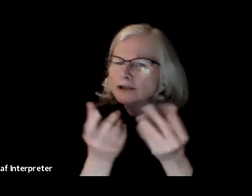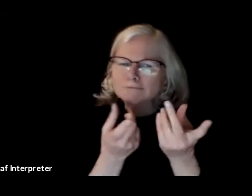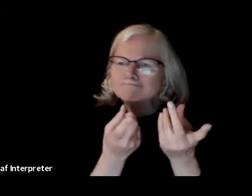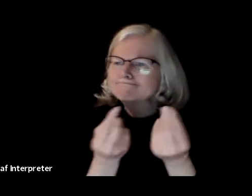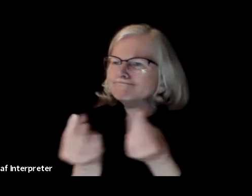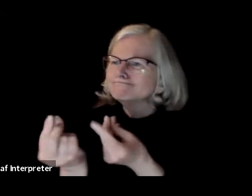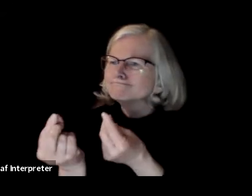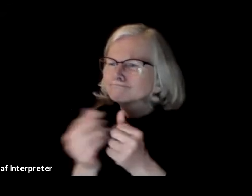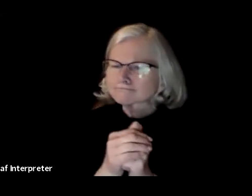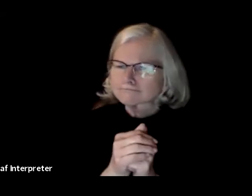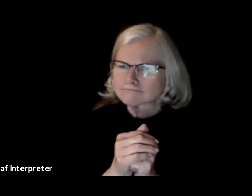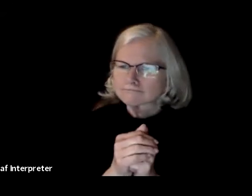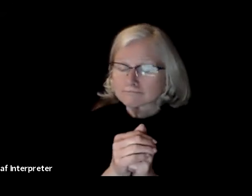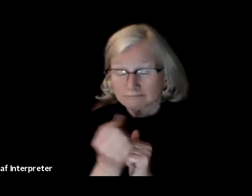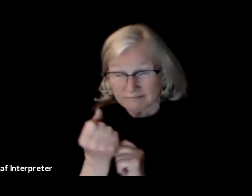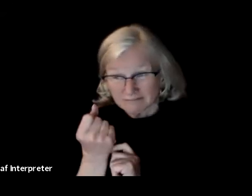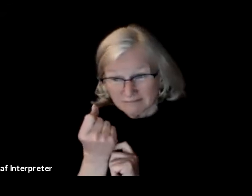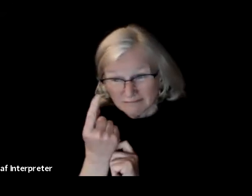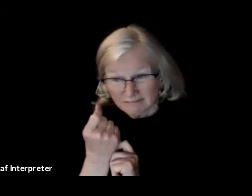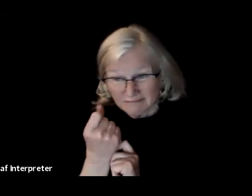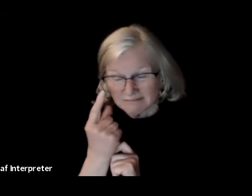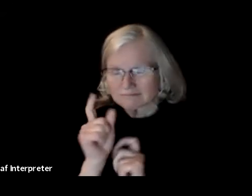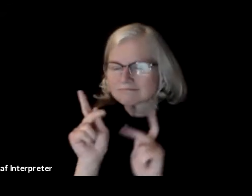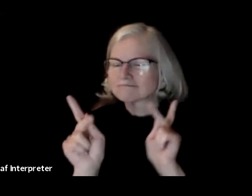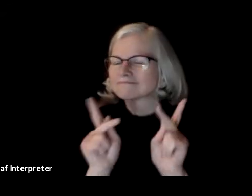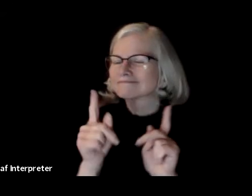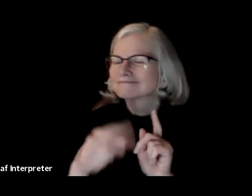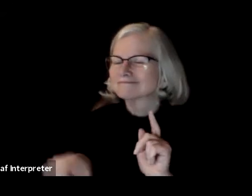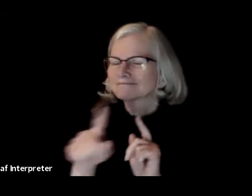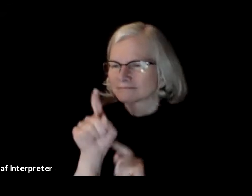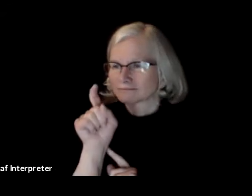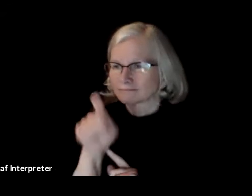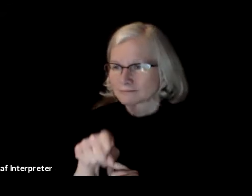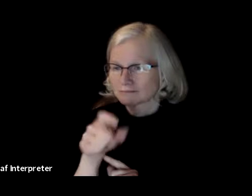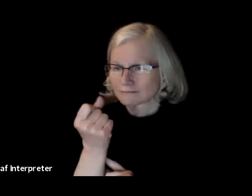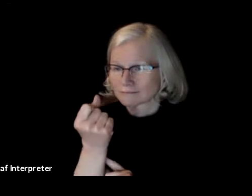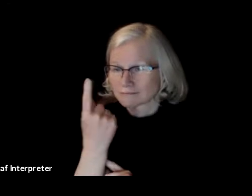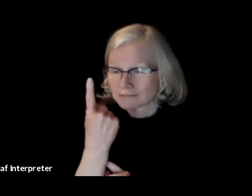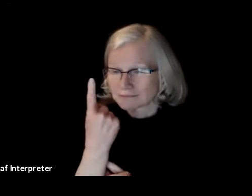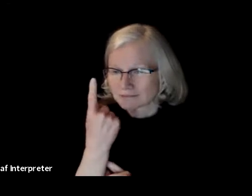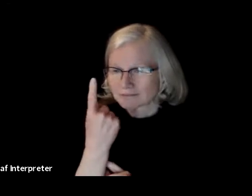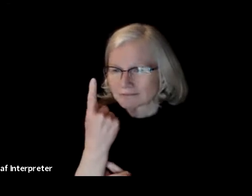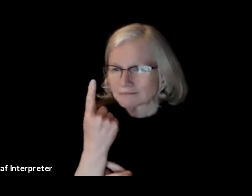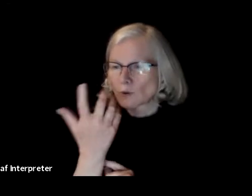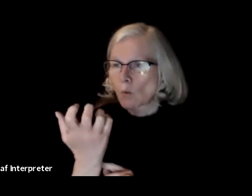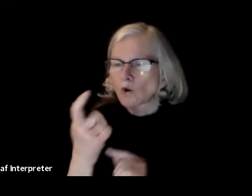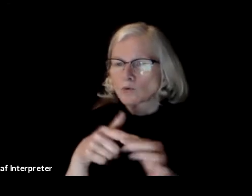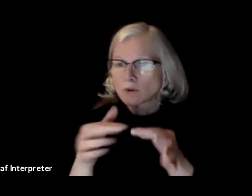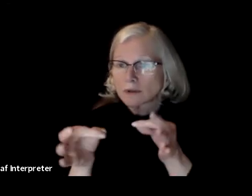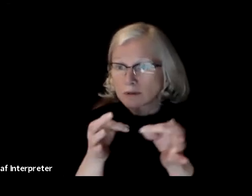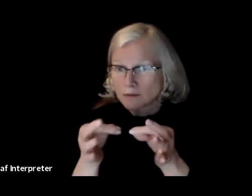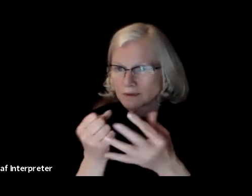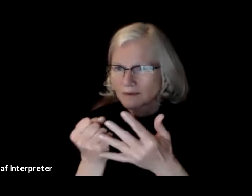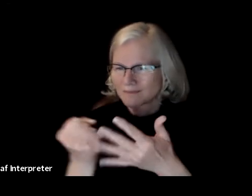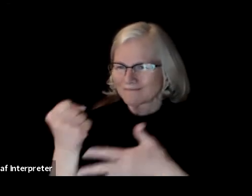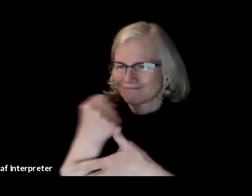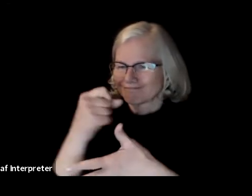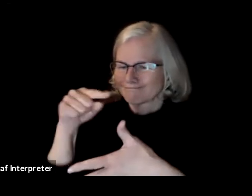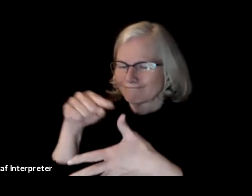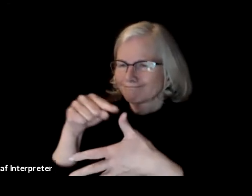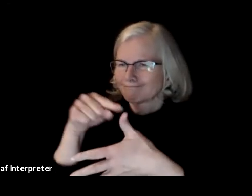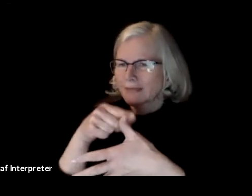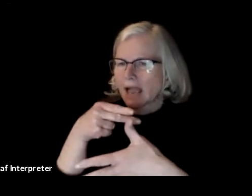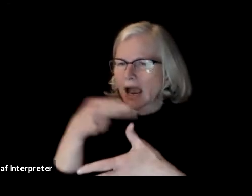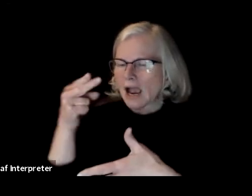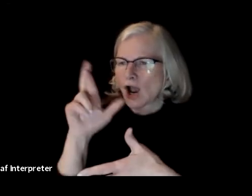still need for people to understand that we want to find and prioritize the higher risk folks. So